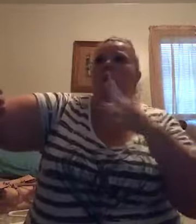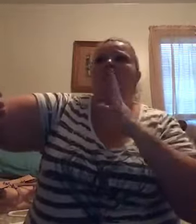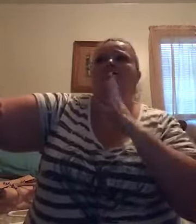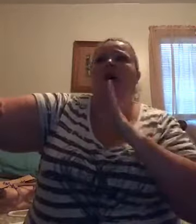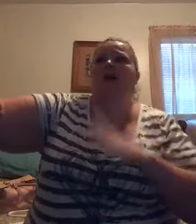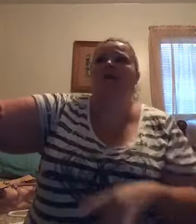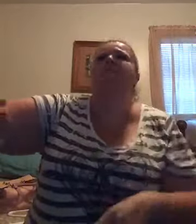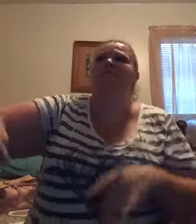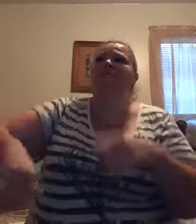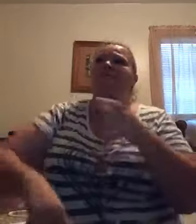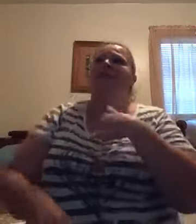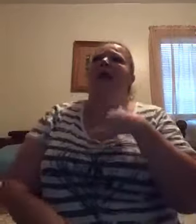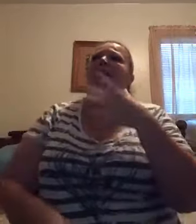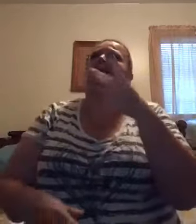heard talking.